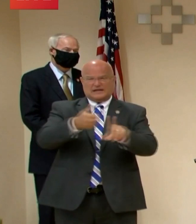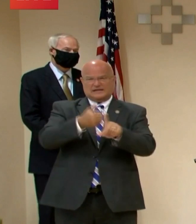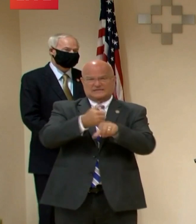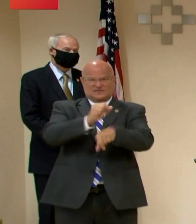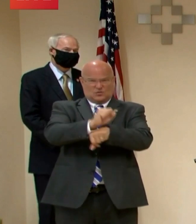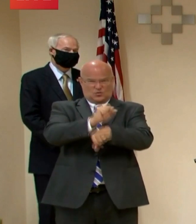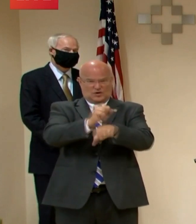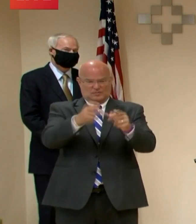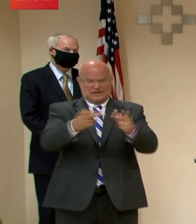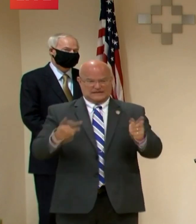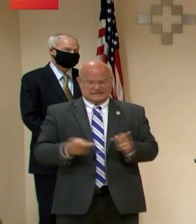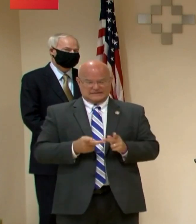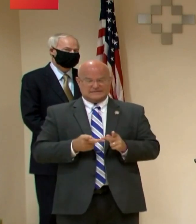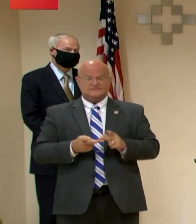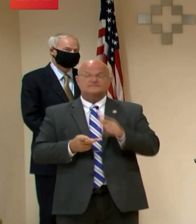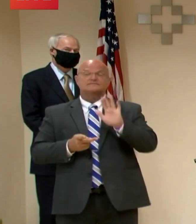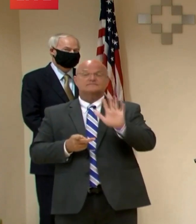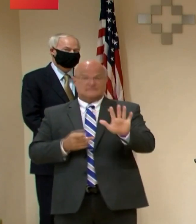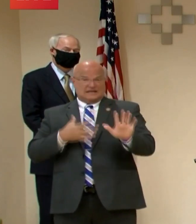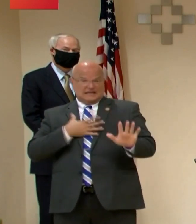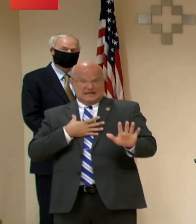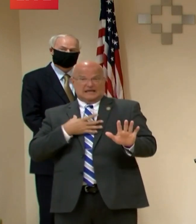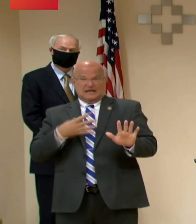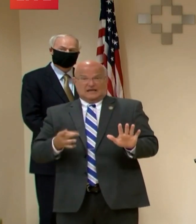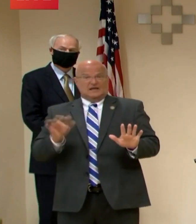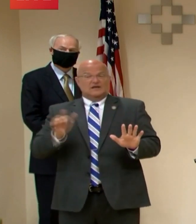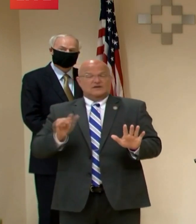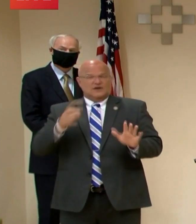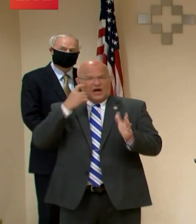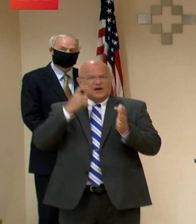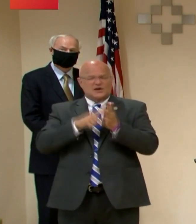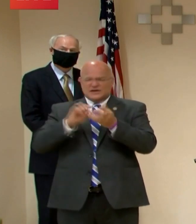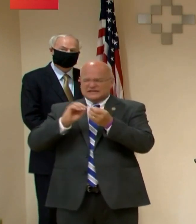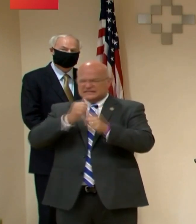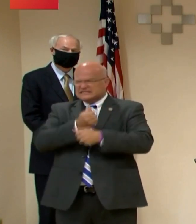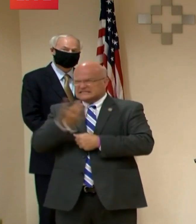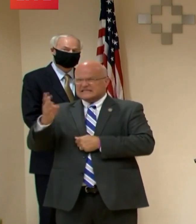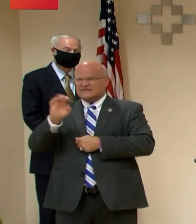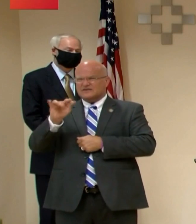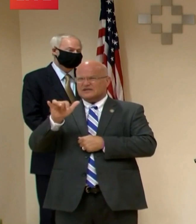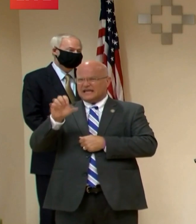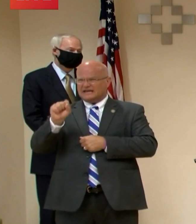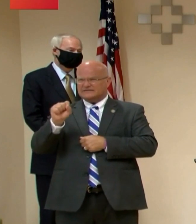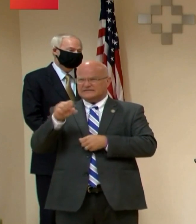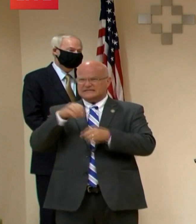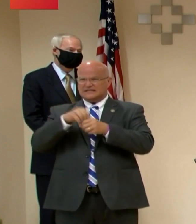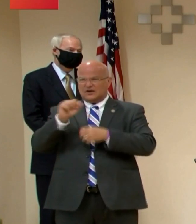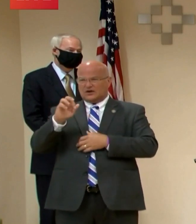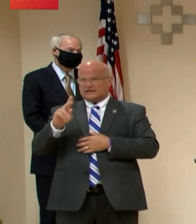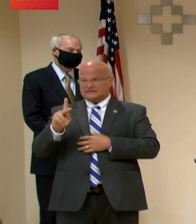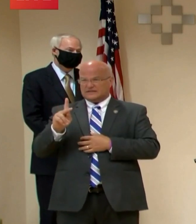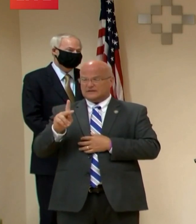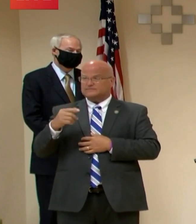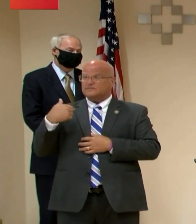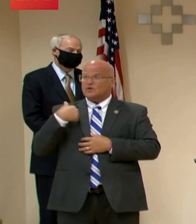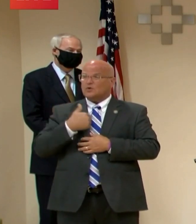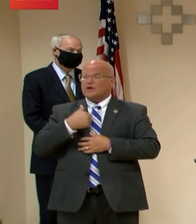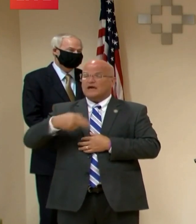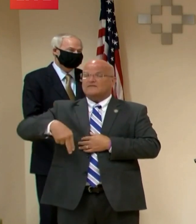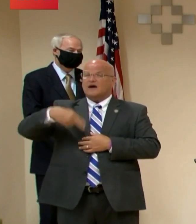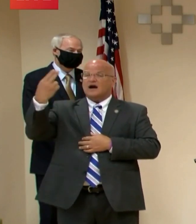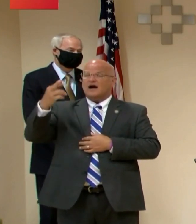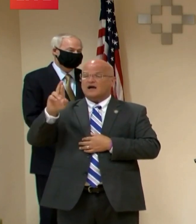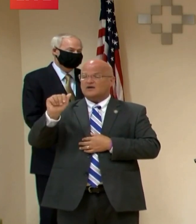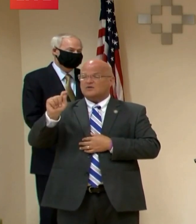their work sites. Interestingly, and we've noticed this in a number of counties here in Arkansas, we have a higher